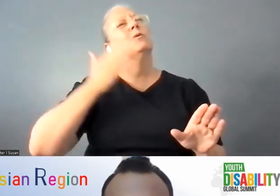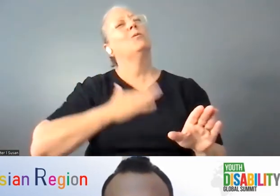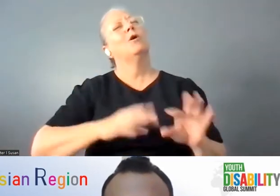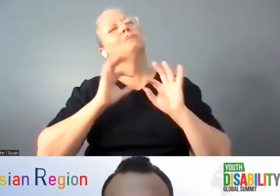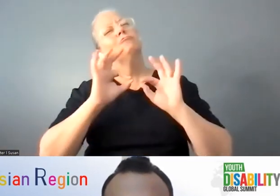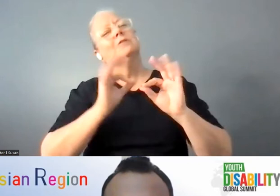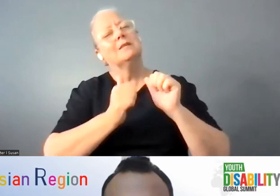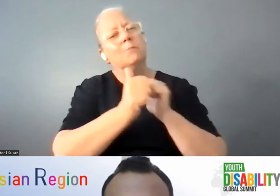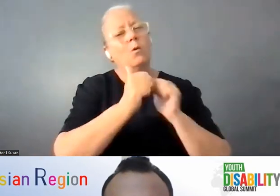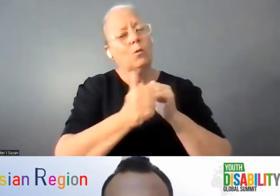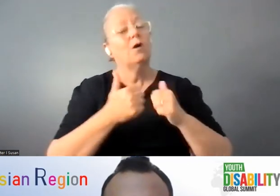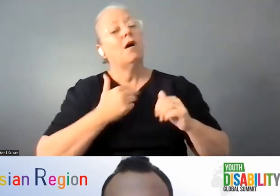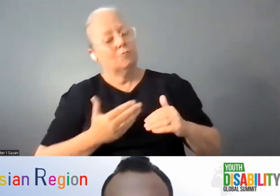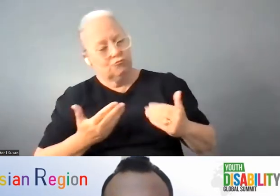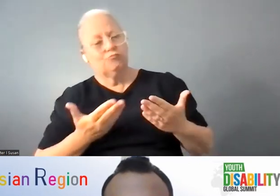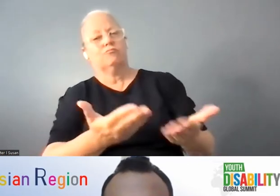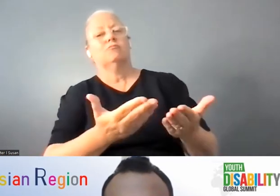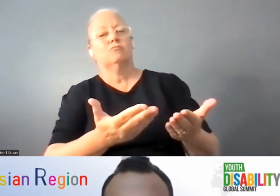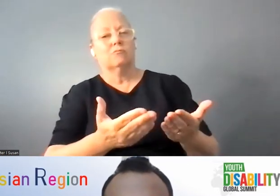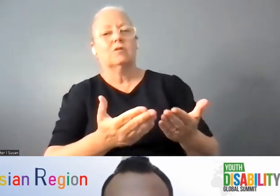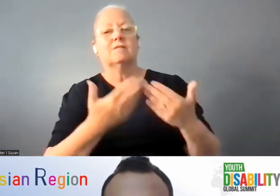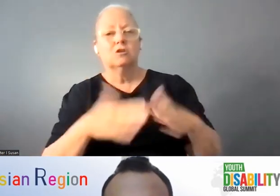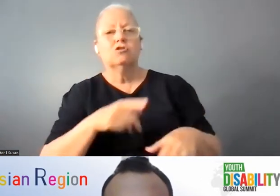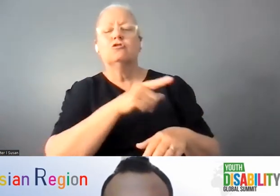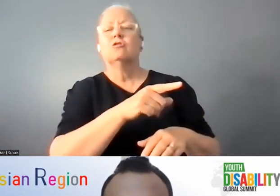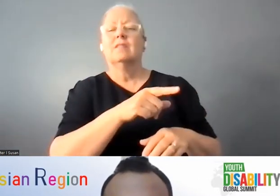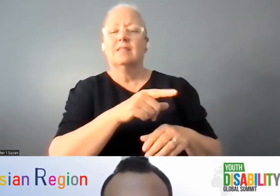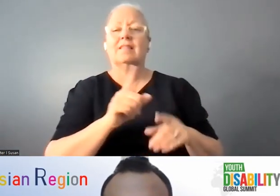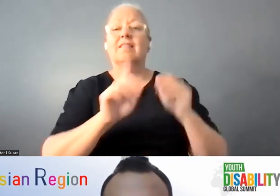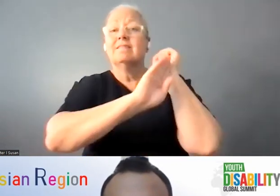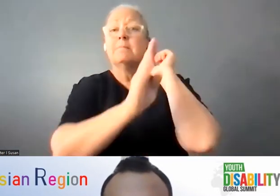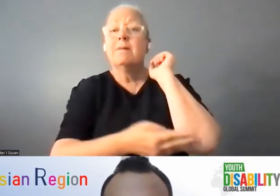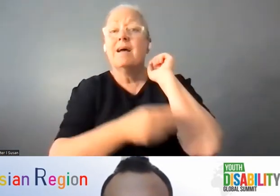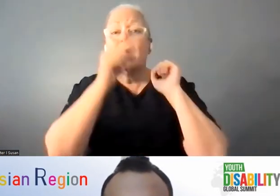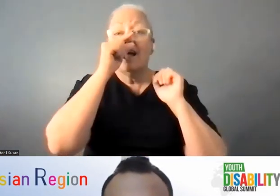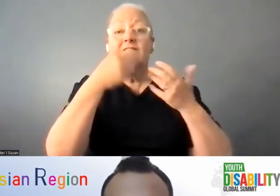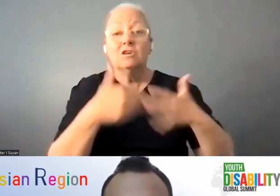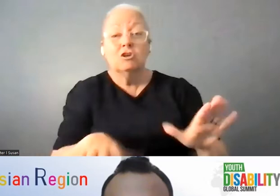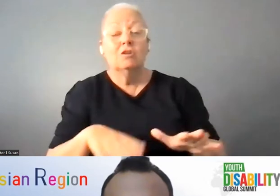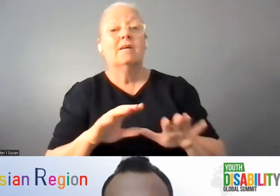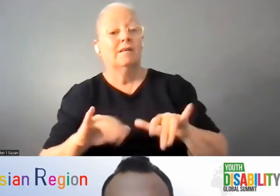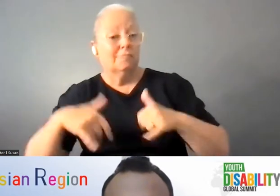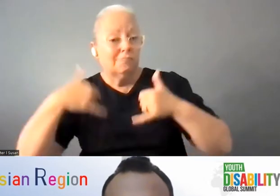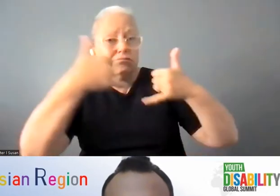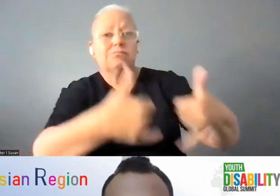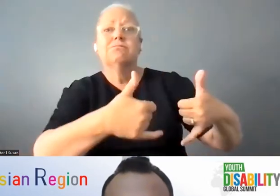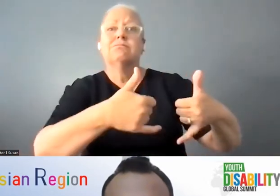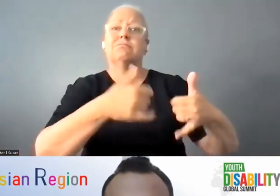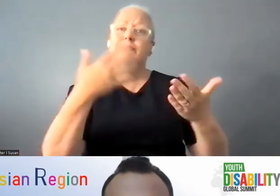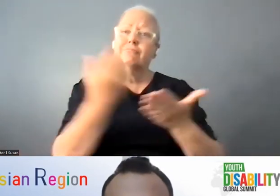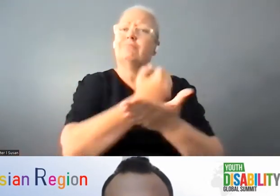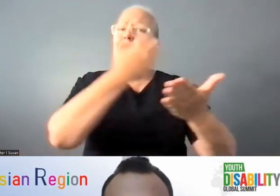provided her that opportunity. She's gone to Dubai. She's won awards for her country. And that